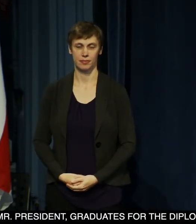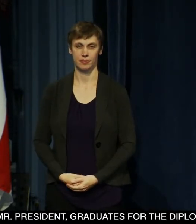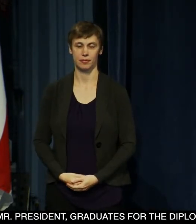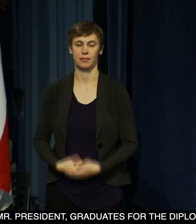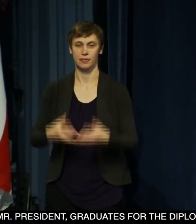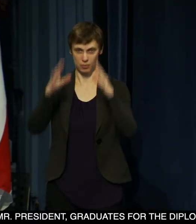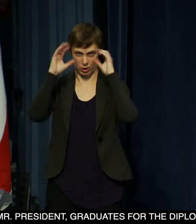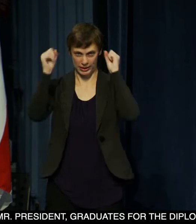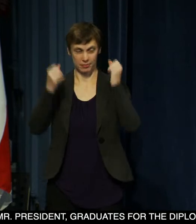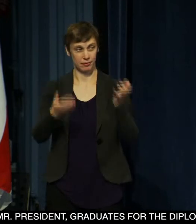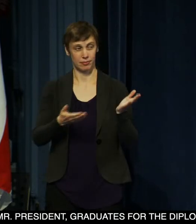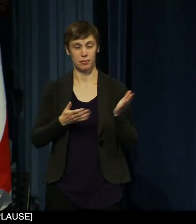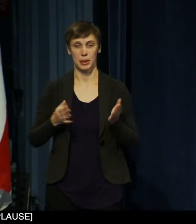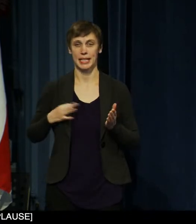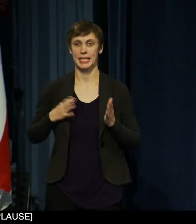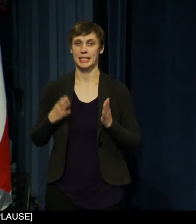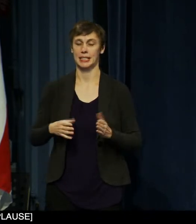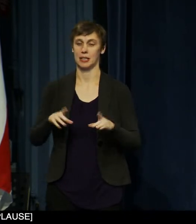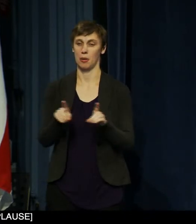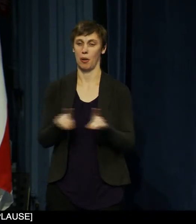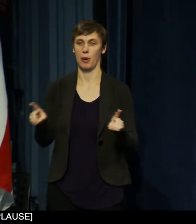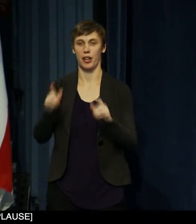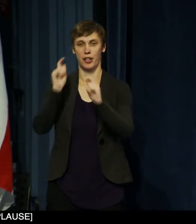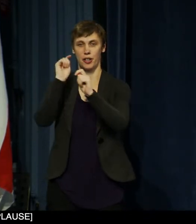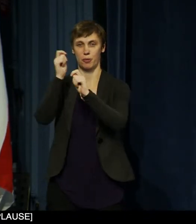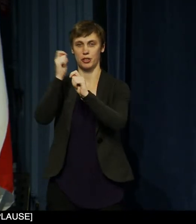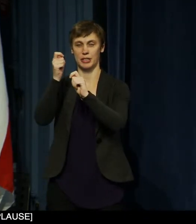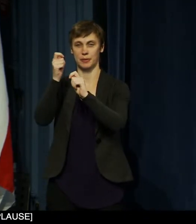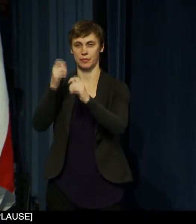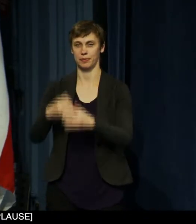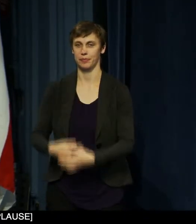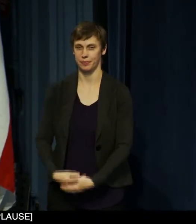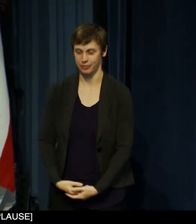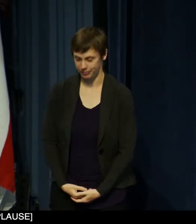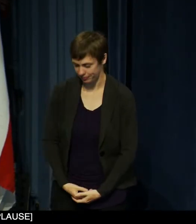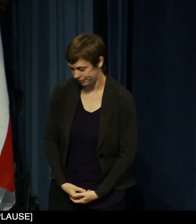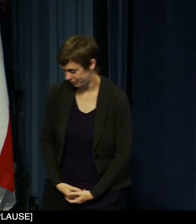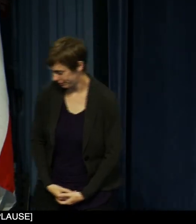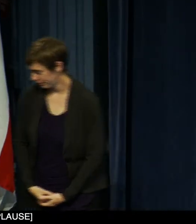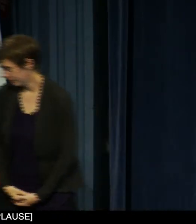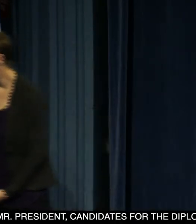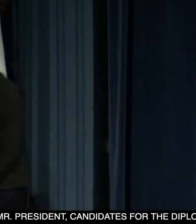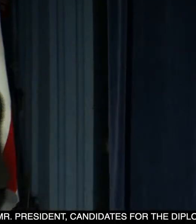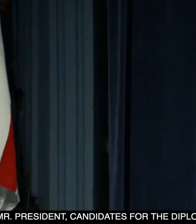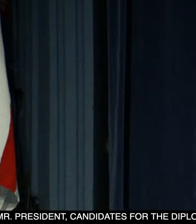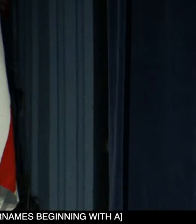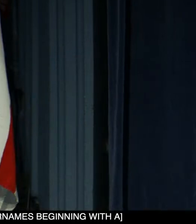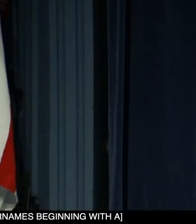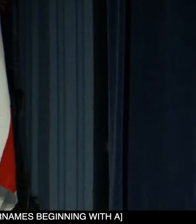Mr. President, candidates for the Diploma in Carpentry. Tobias Adams.